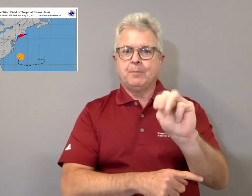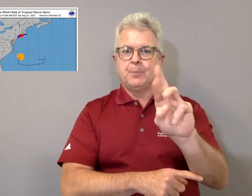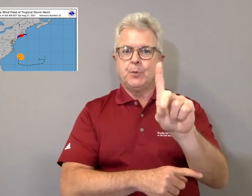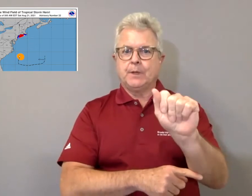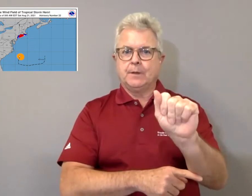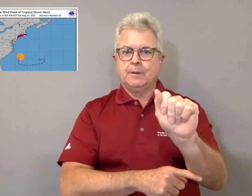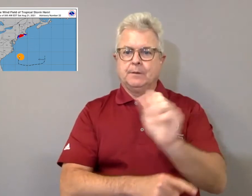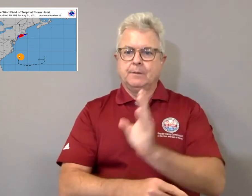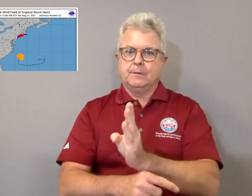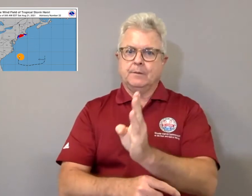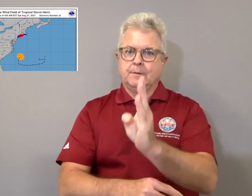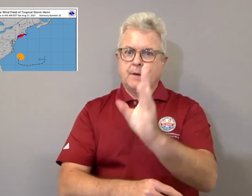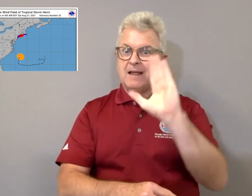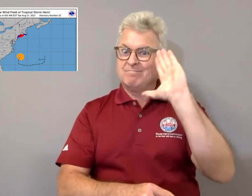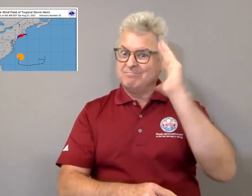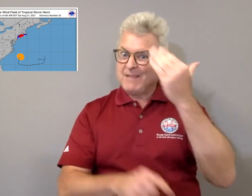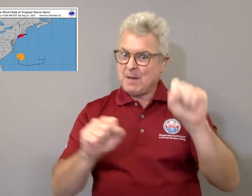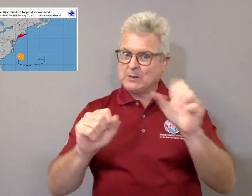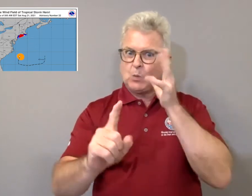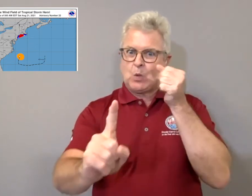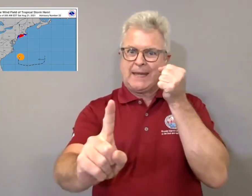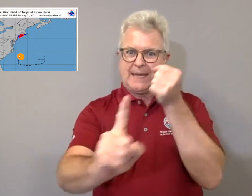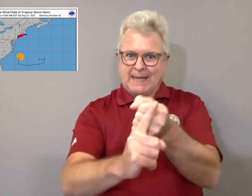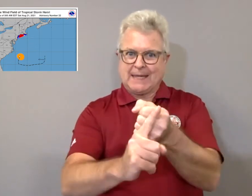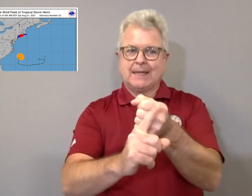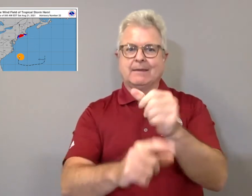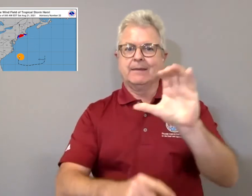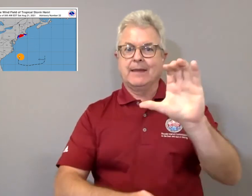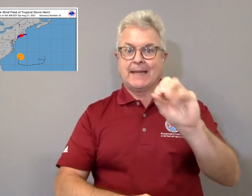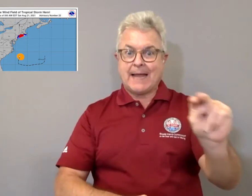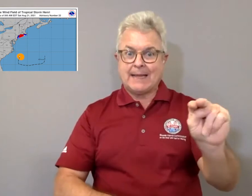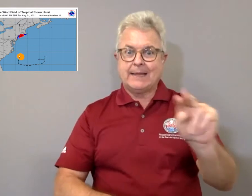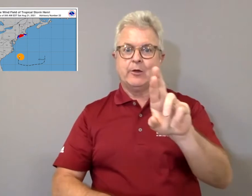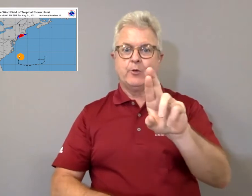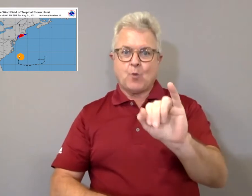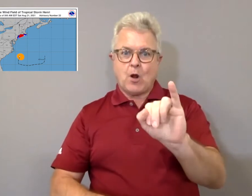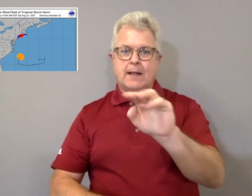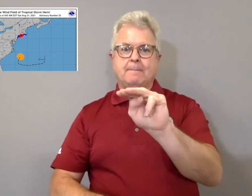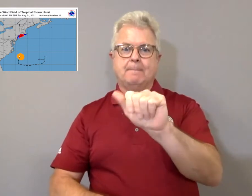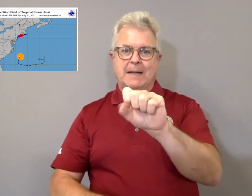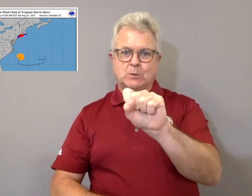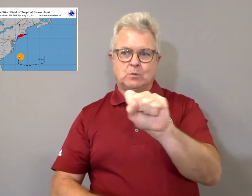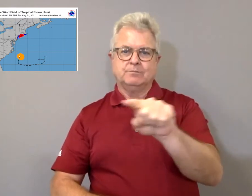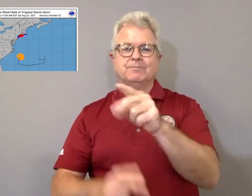from Bermuda, and the path, it seems it's possible that it's going to hit Connecticut, Rhode